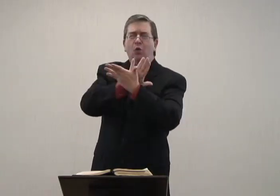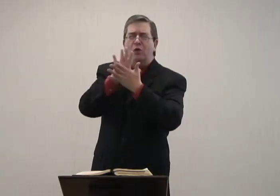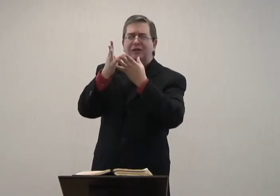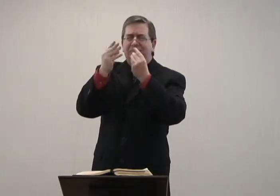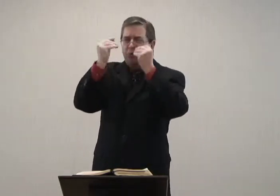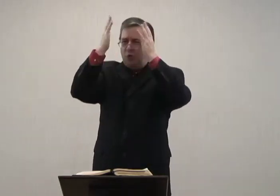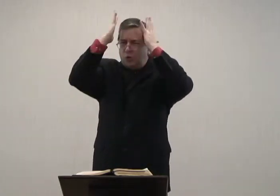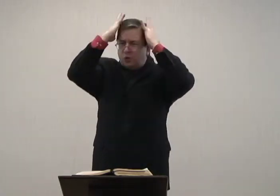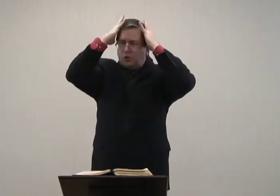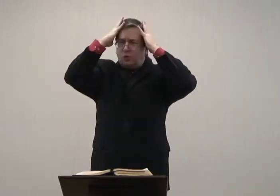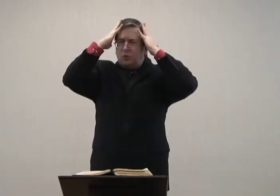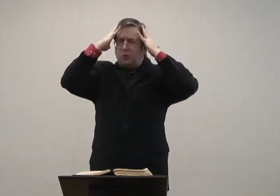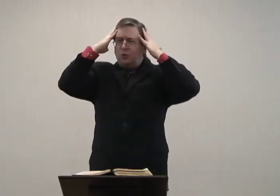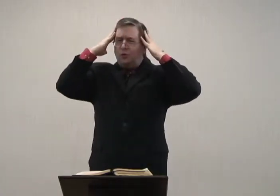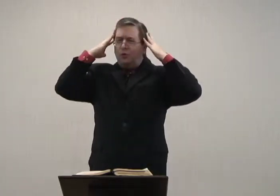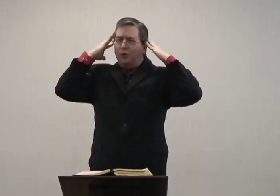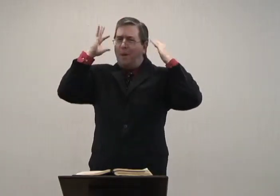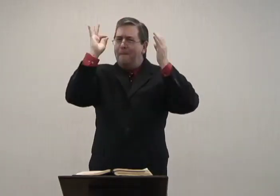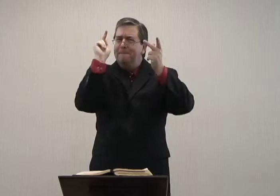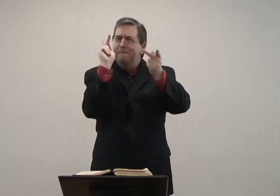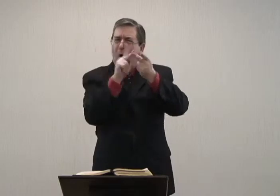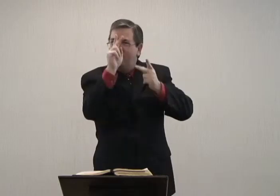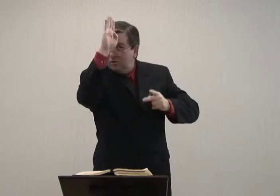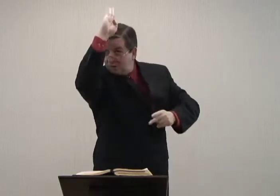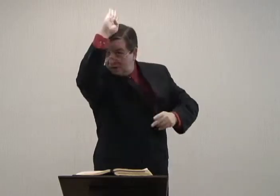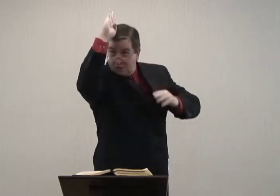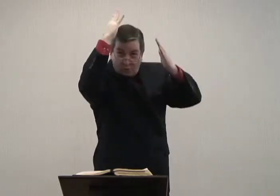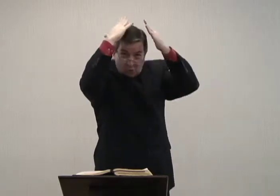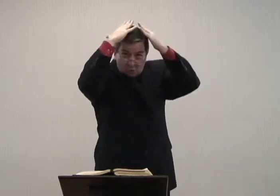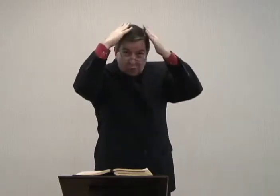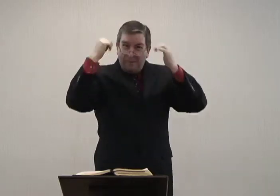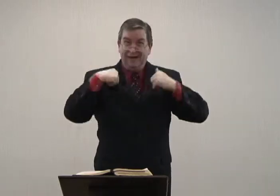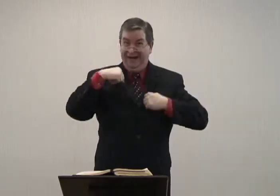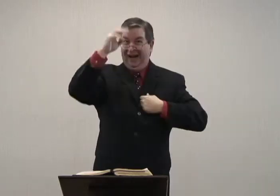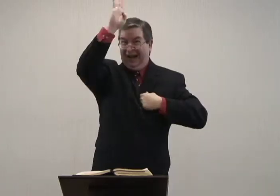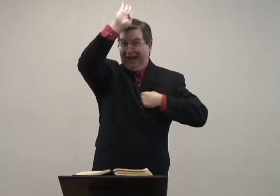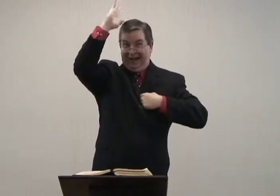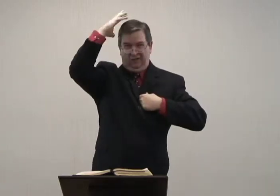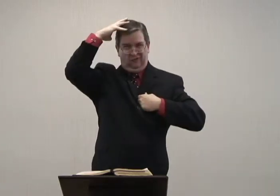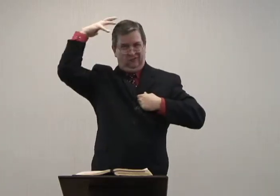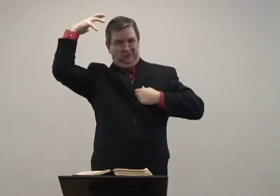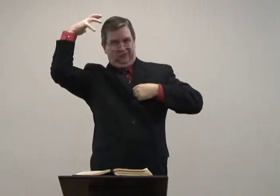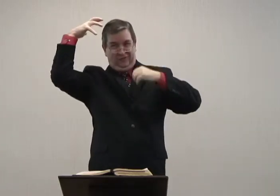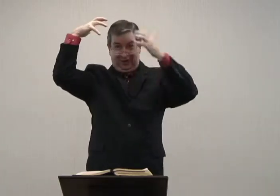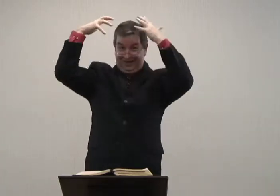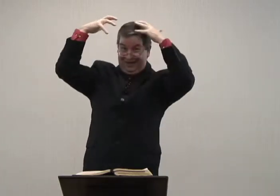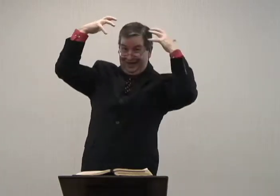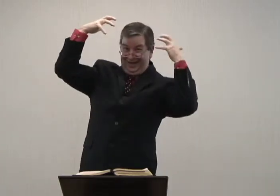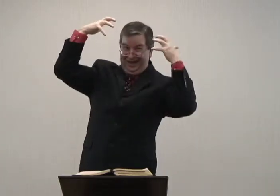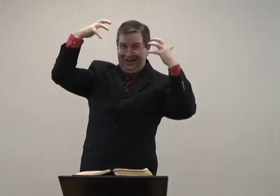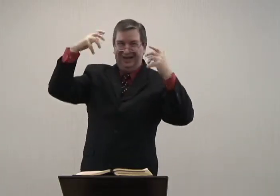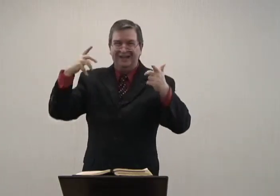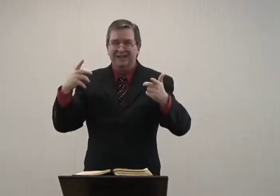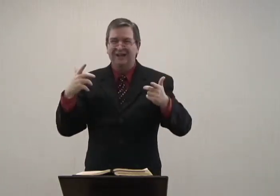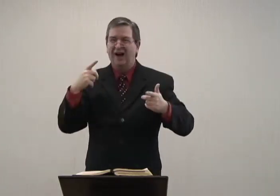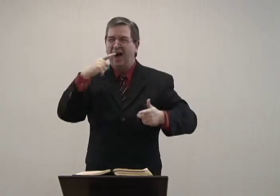sometimes I was jealous of his nice, smooth hair. Perfect. I would try to do that and get messed up.